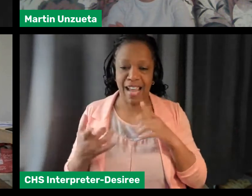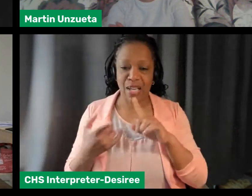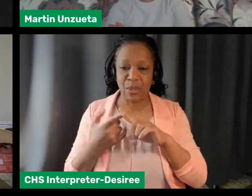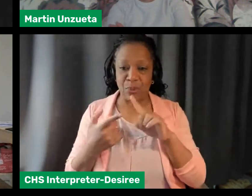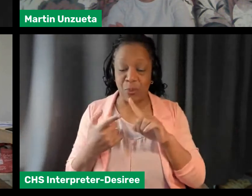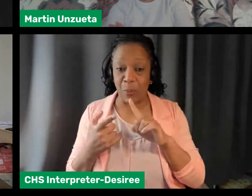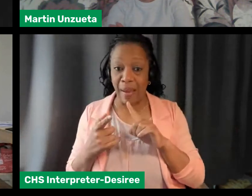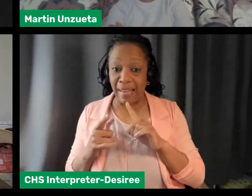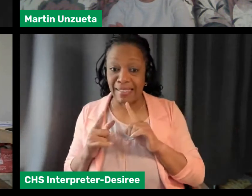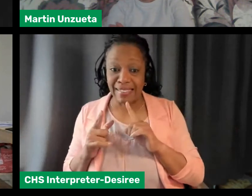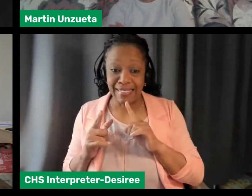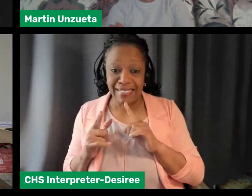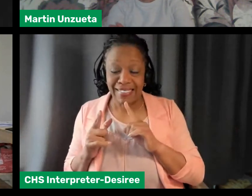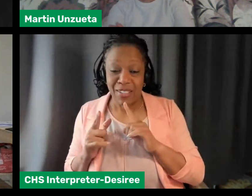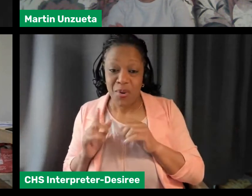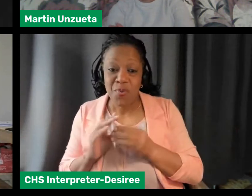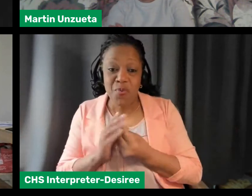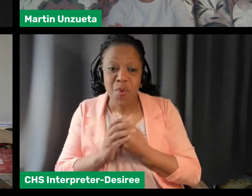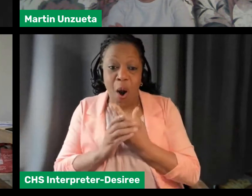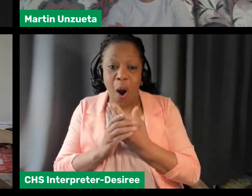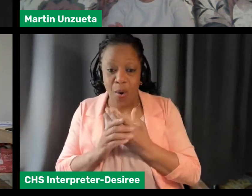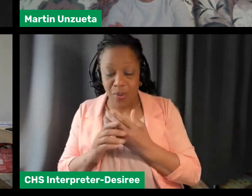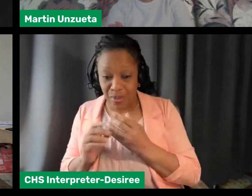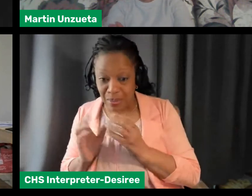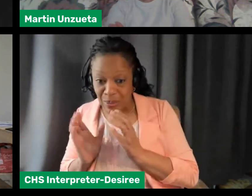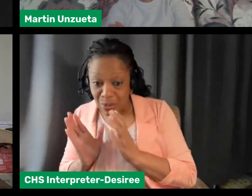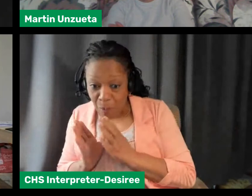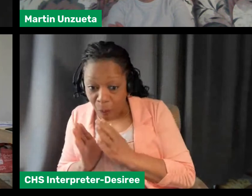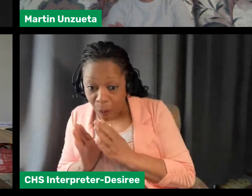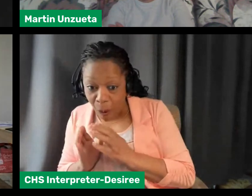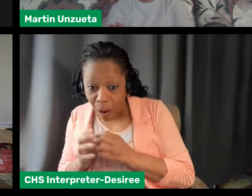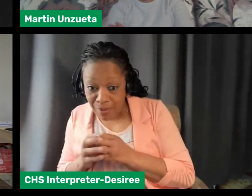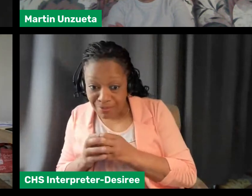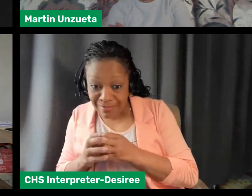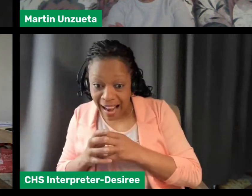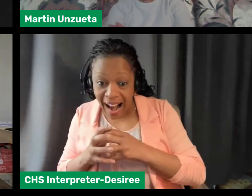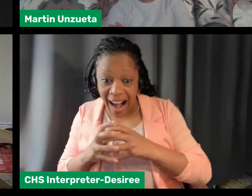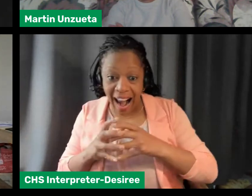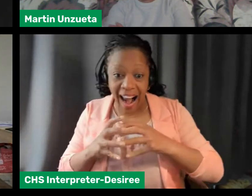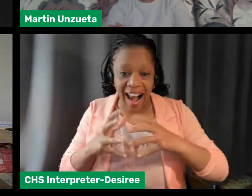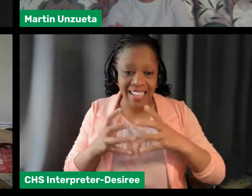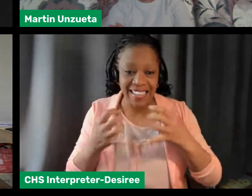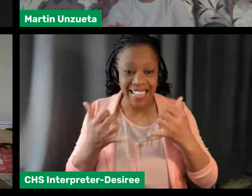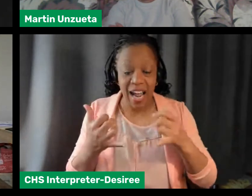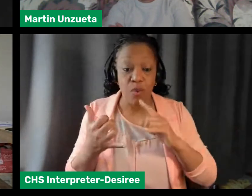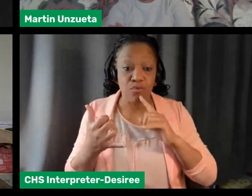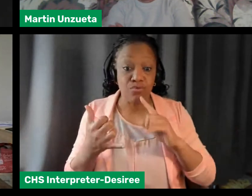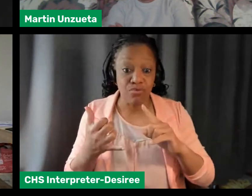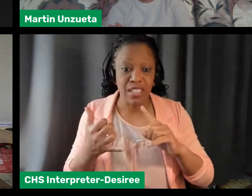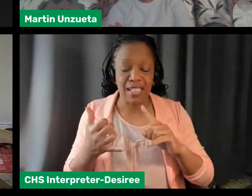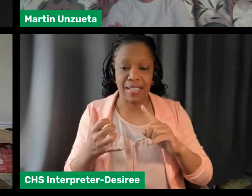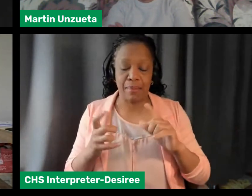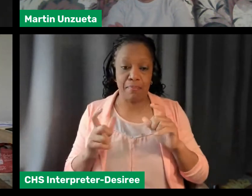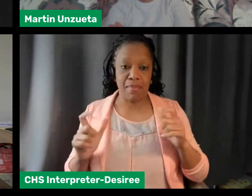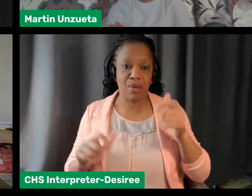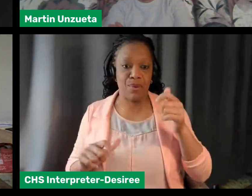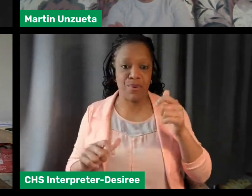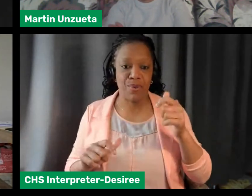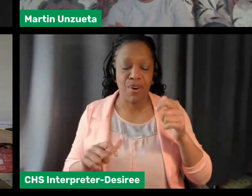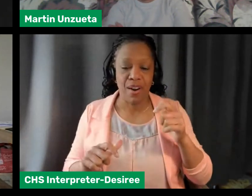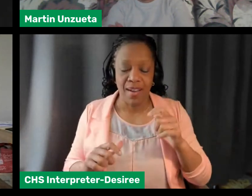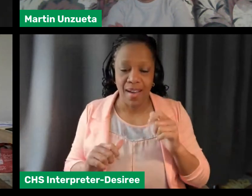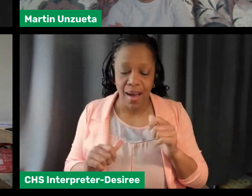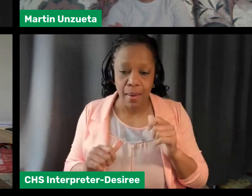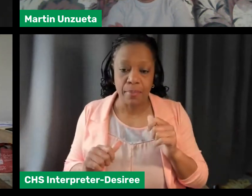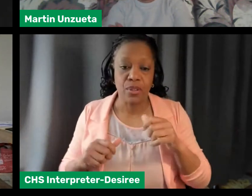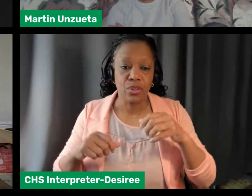baby business getting started in the midst of the pandemic to breaking into the market and being able to serve